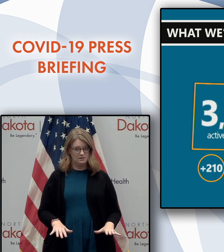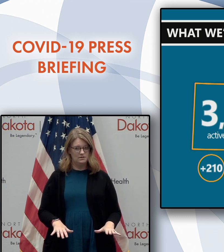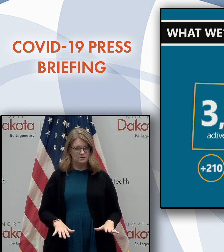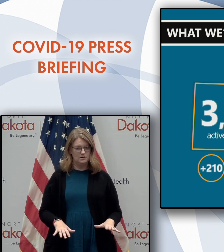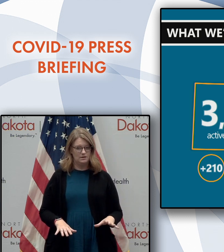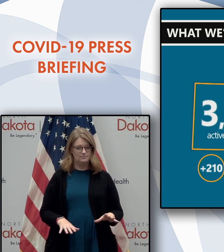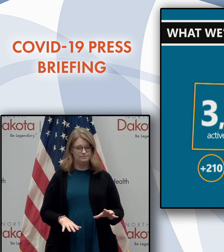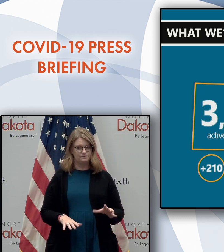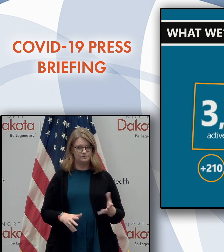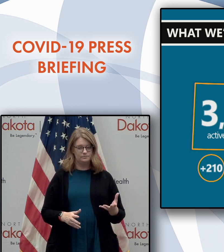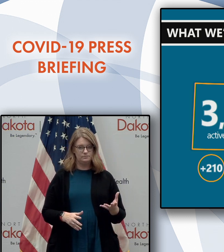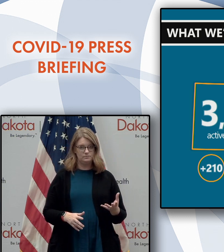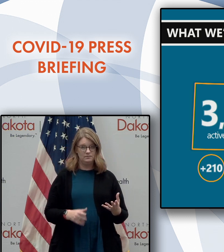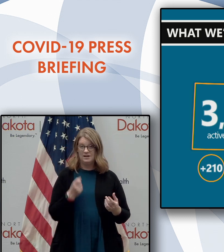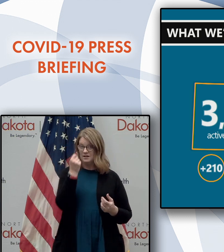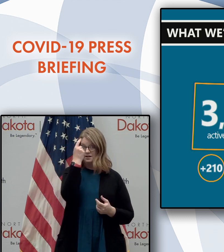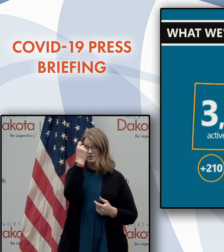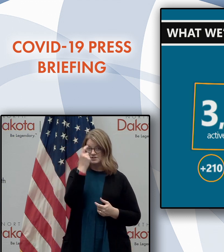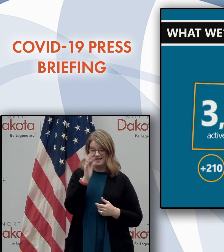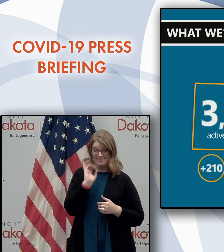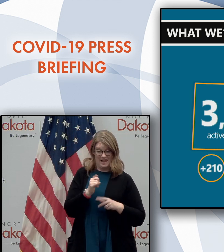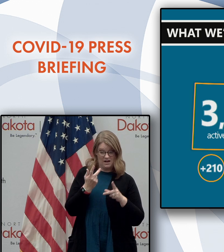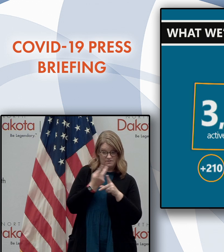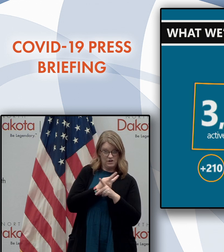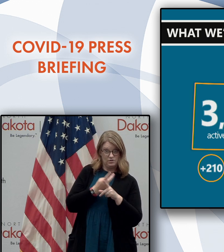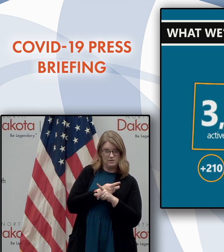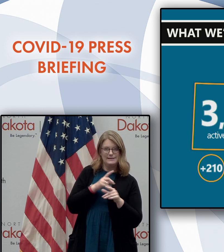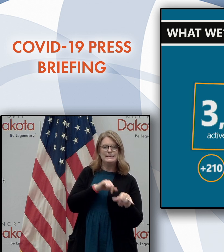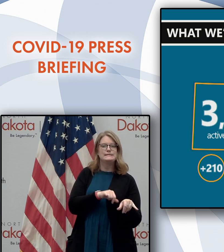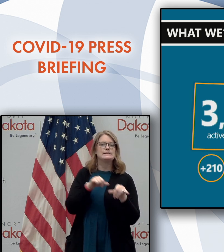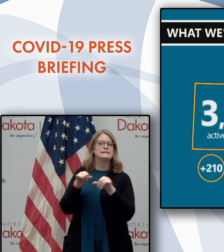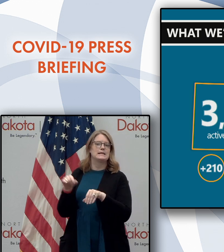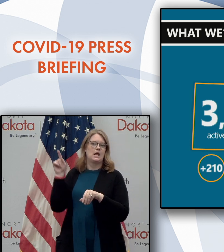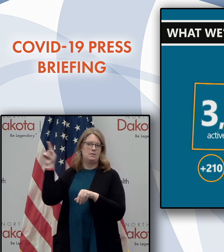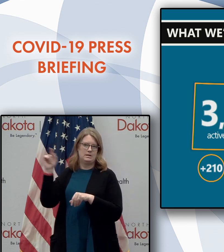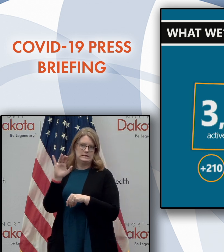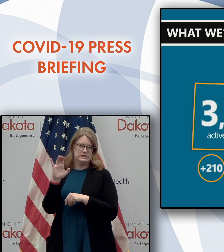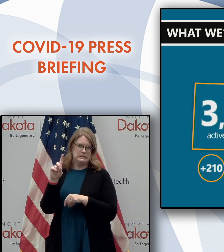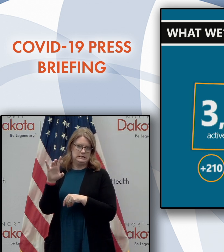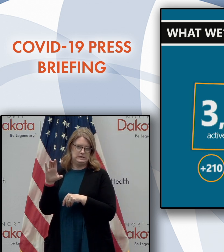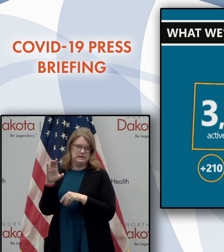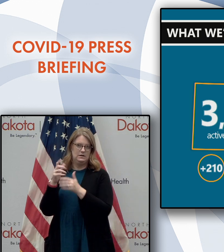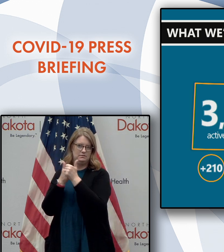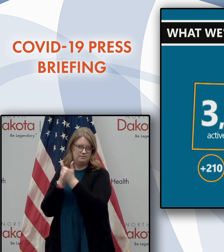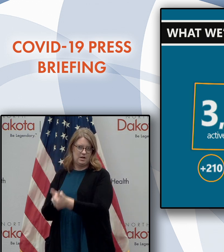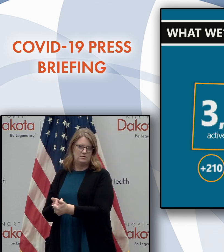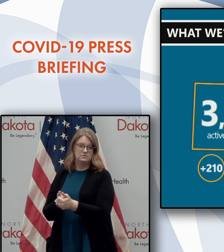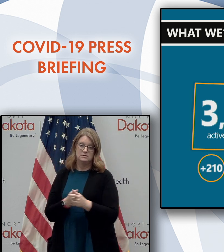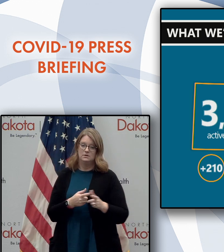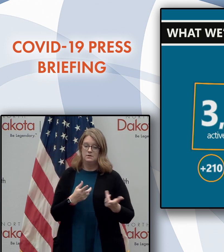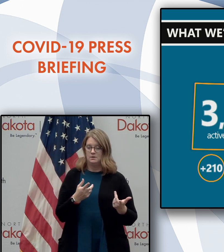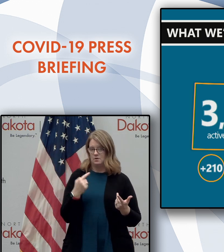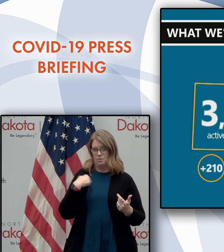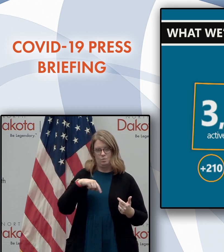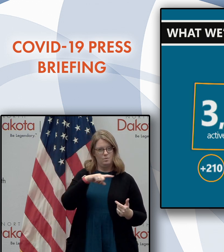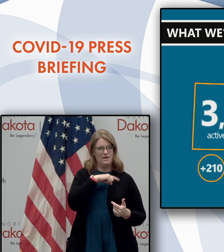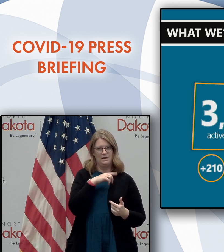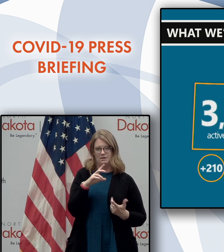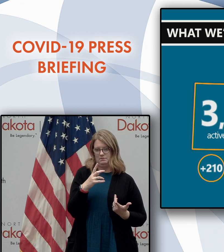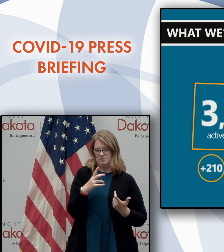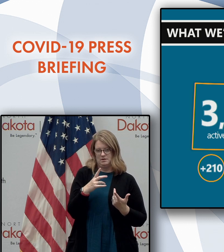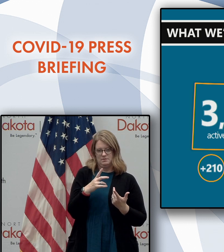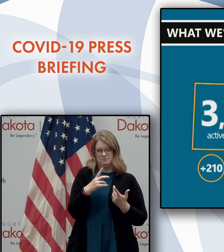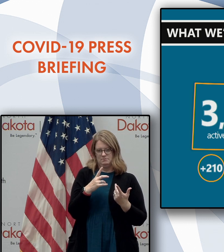again, that's the way the CDC calculates percent positivity. It's the way North Dakota calculates it. Information